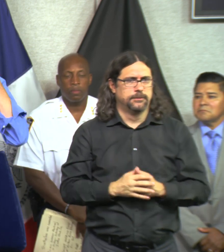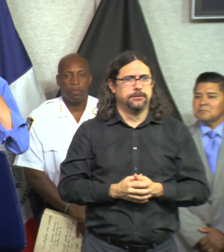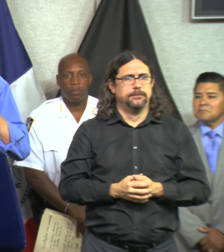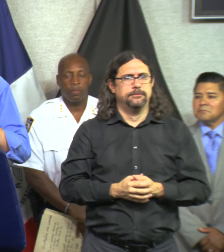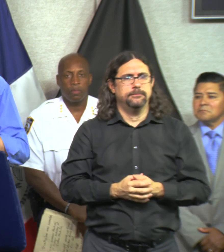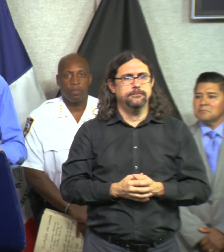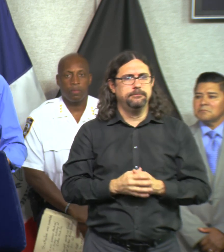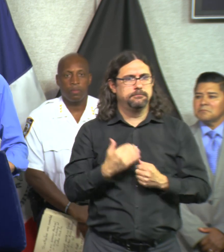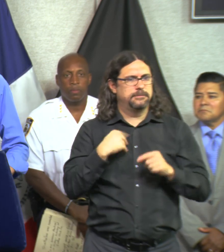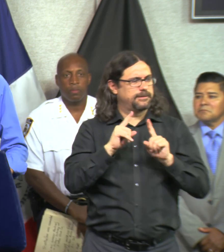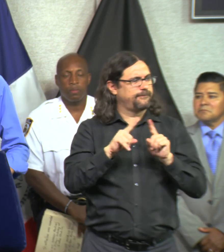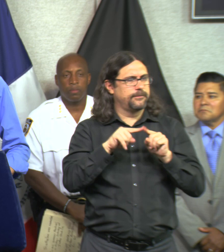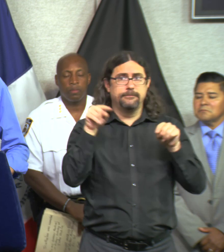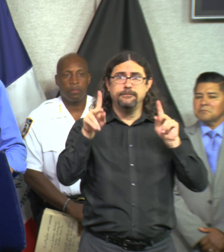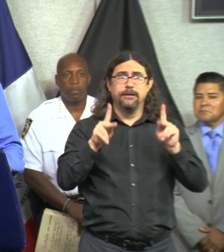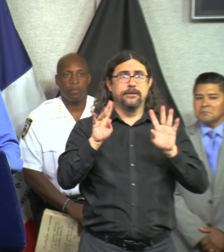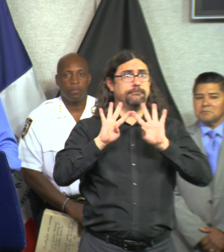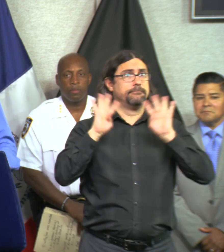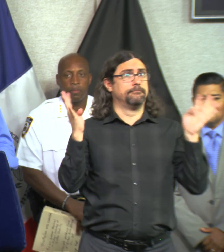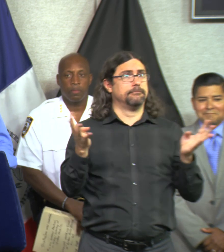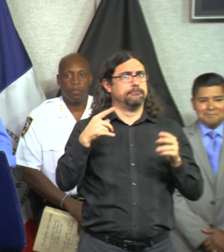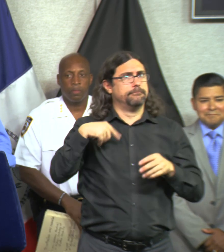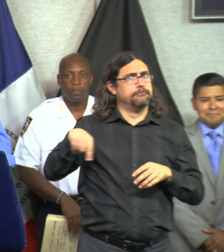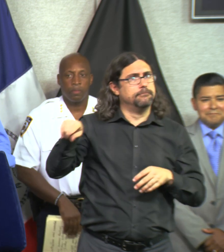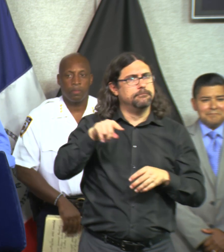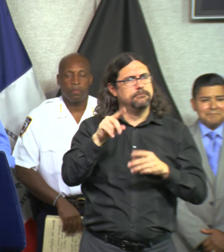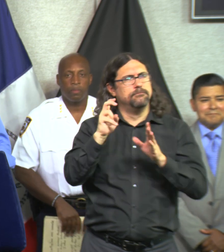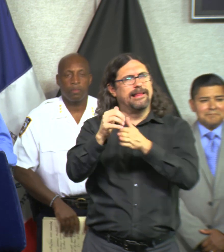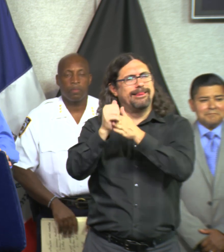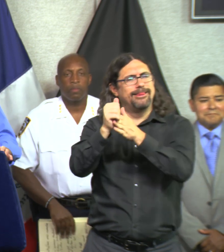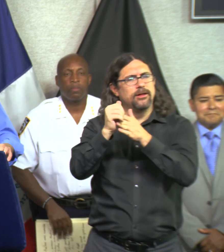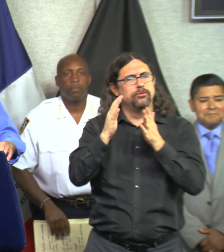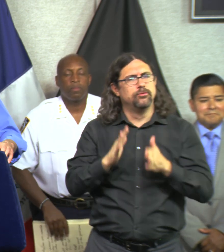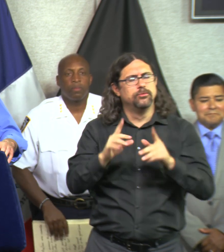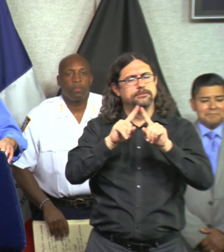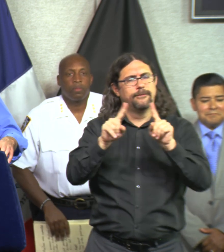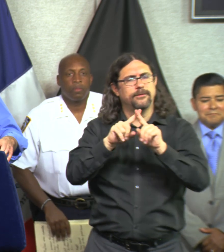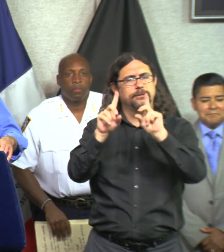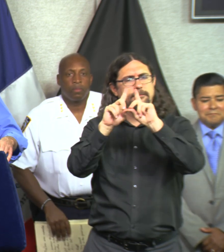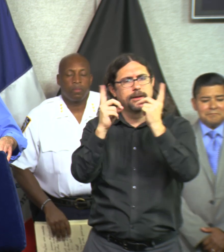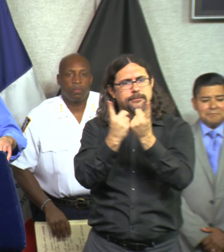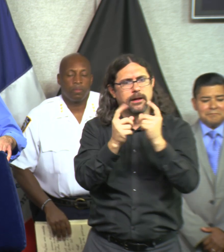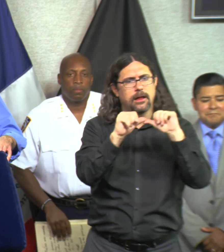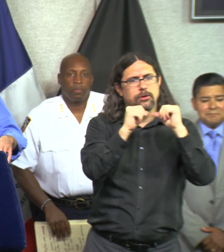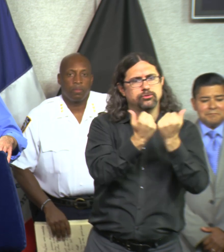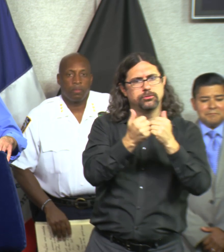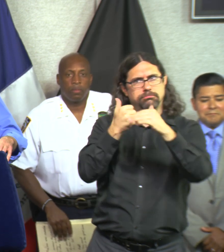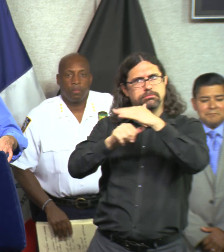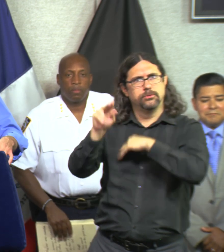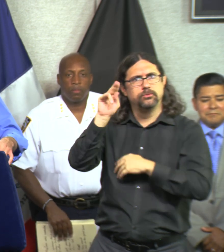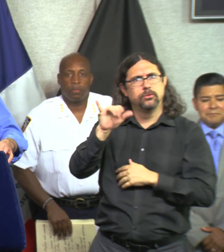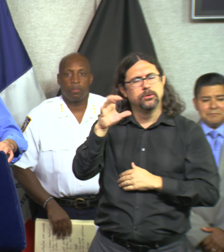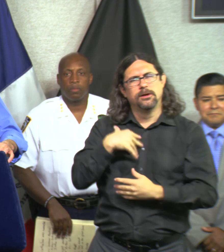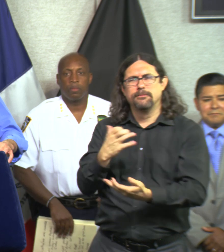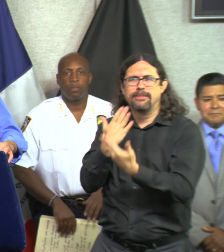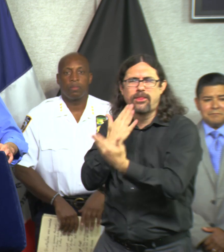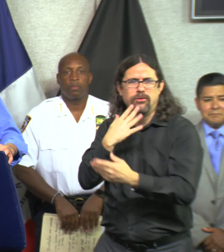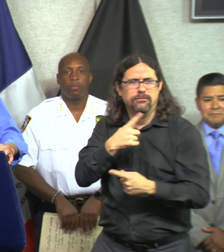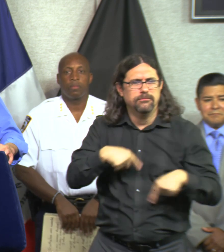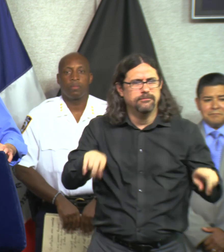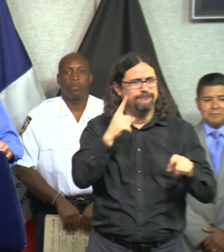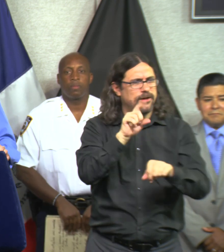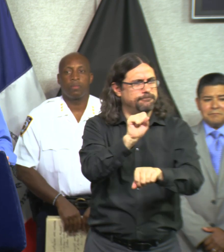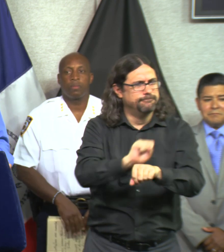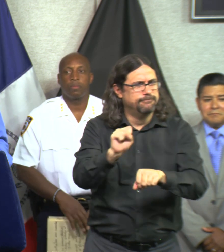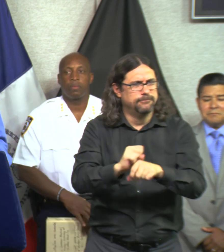thank them. Everyone's been working very hard with their teams to prepare. I want to thank them for that, and a lot of them made sure that there were plenty of